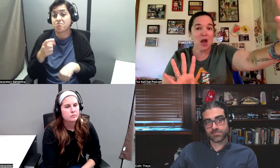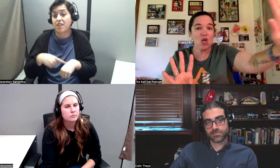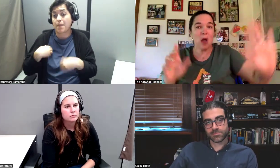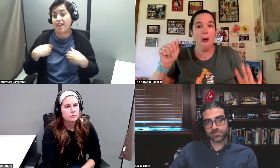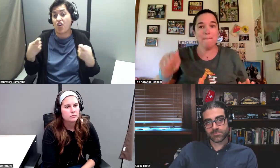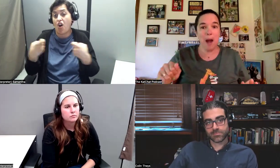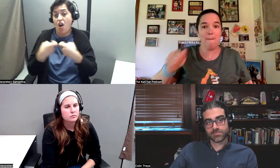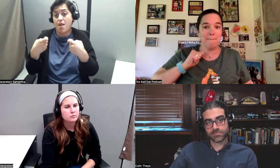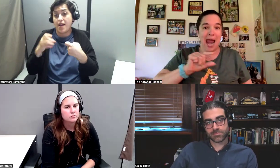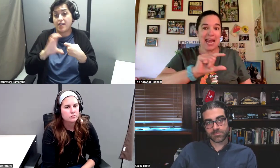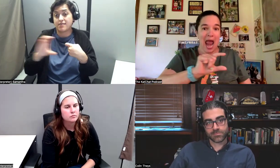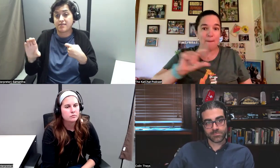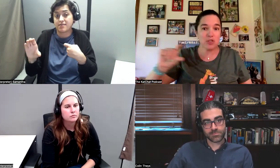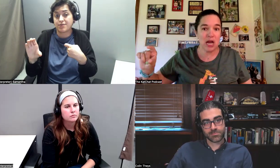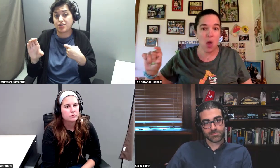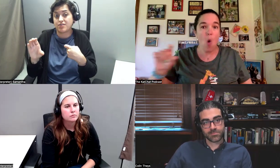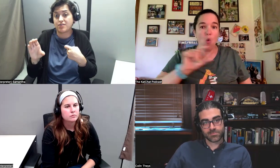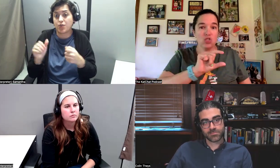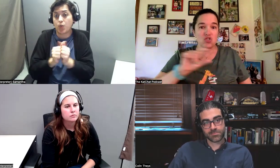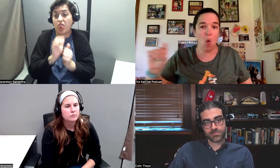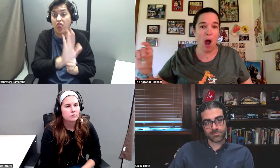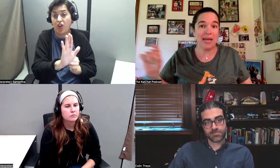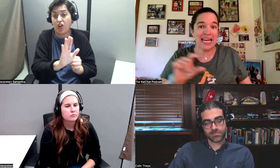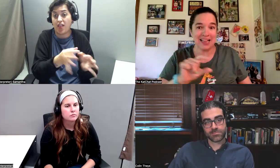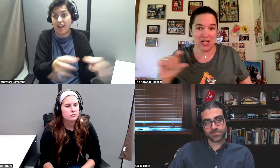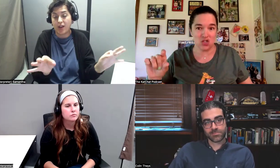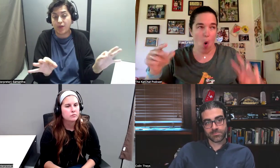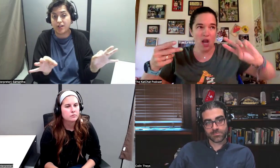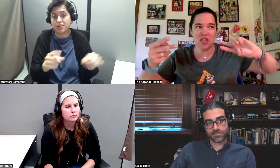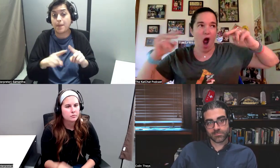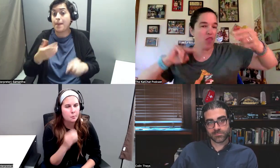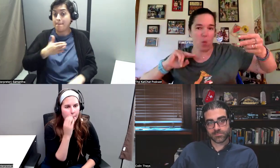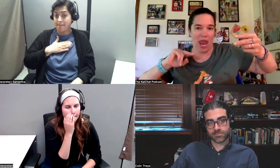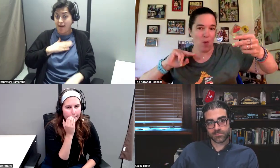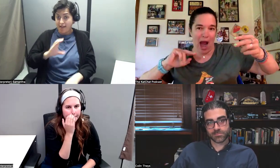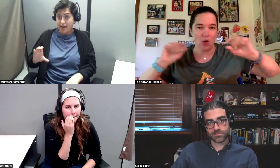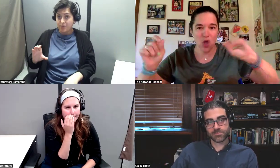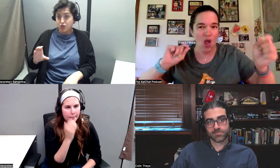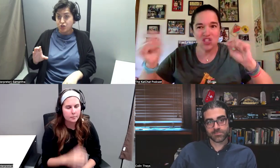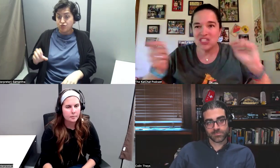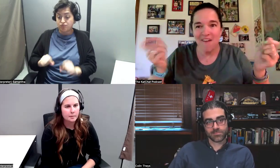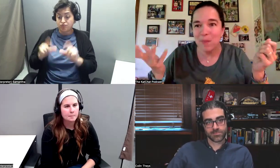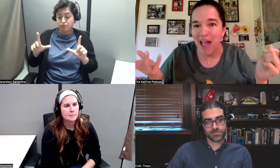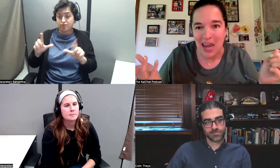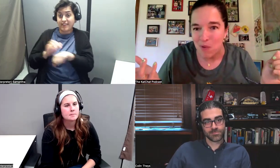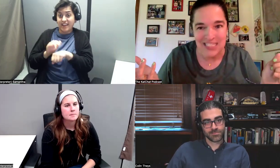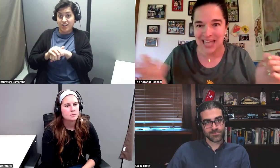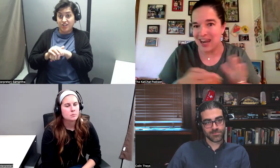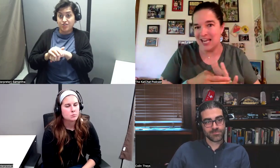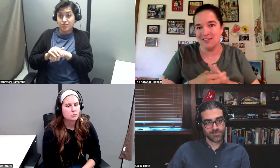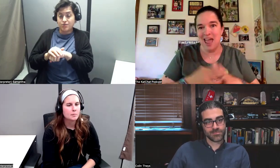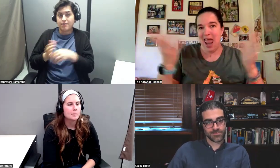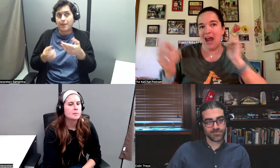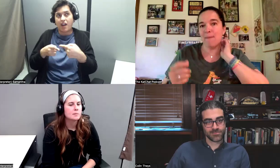their language, but my caption will show up English or the other way around. So you have to play with